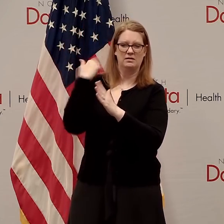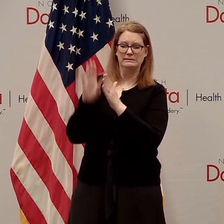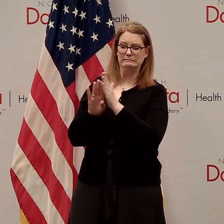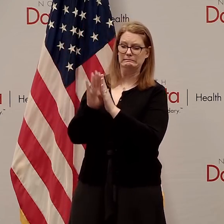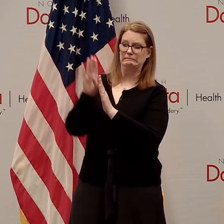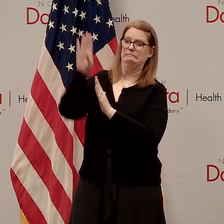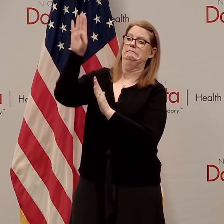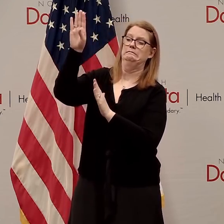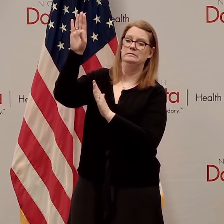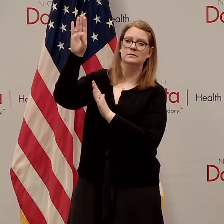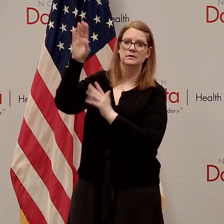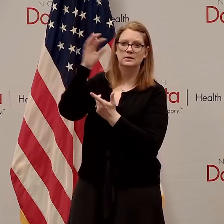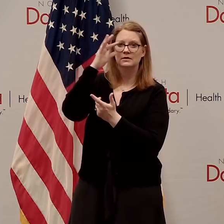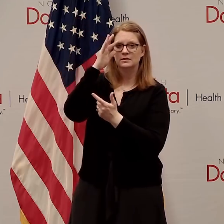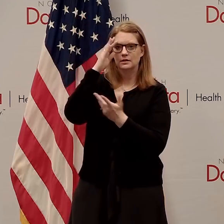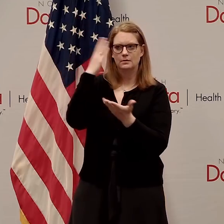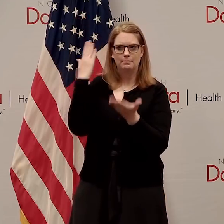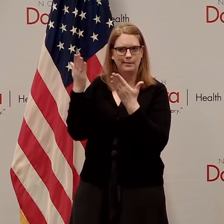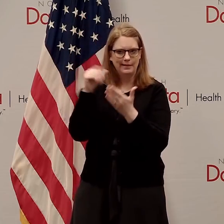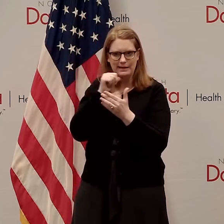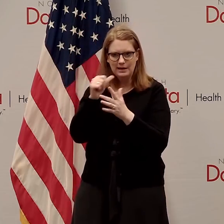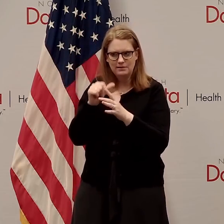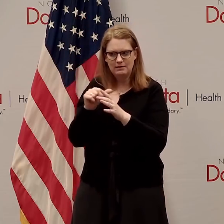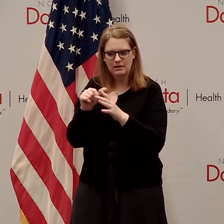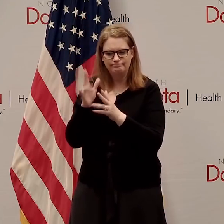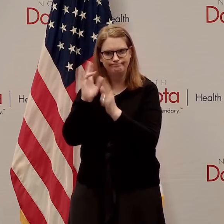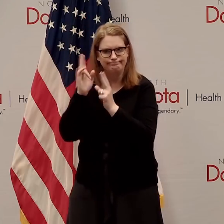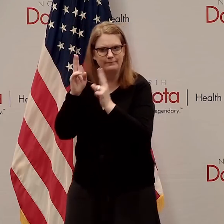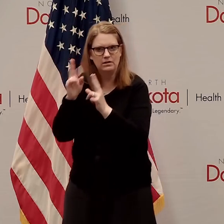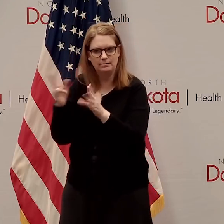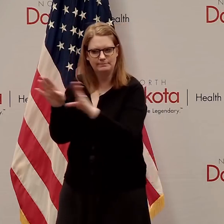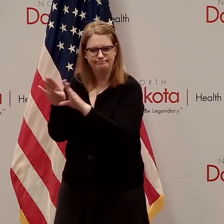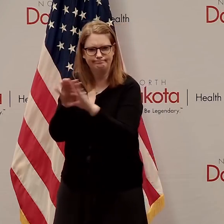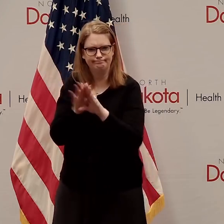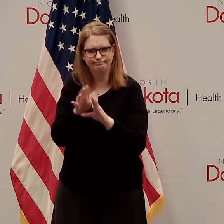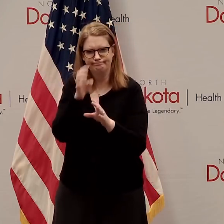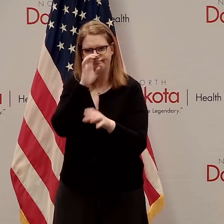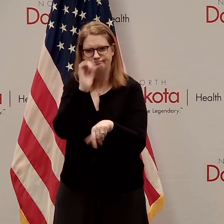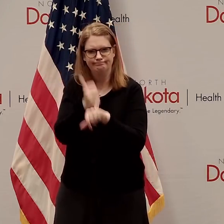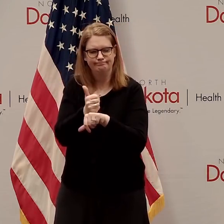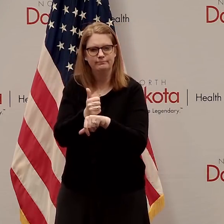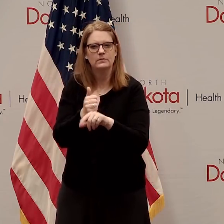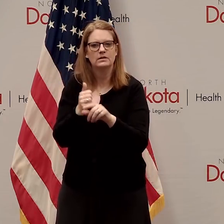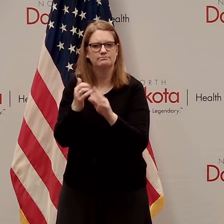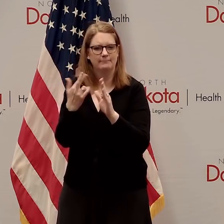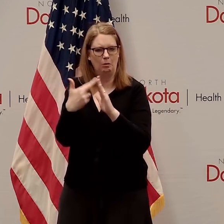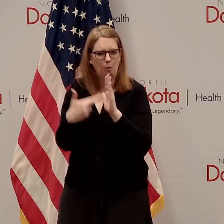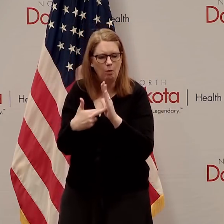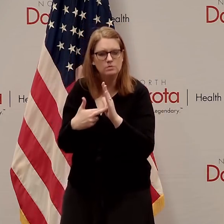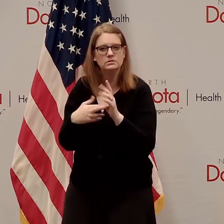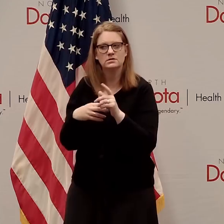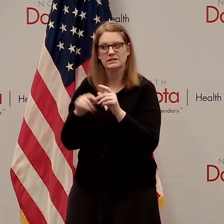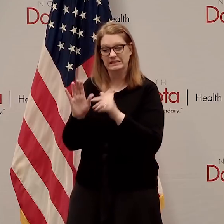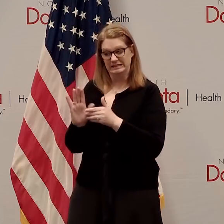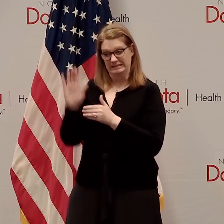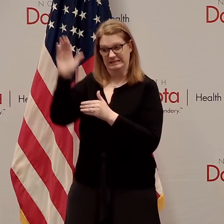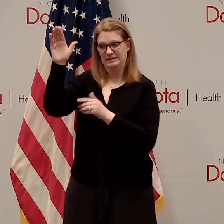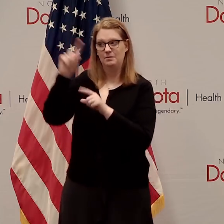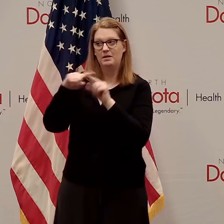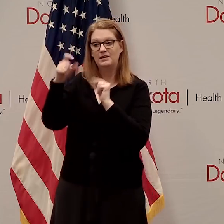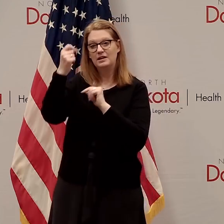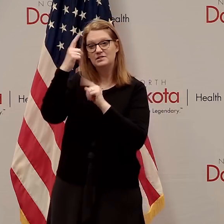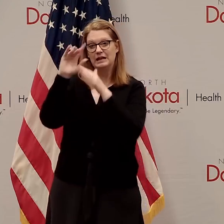ours because they perhaps didn't take action as quickly as North Dakota did. They those curves, even when they're on the way